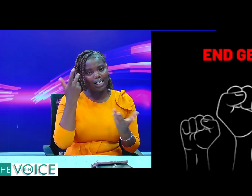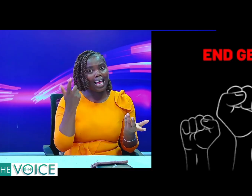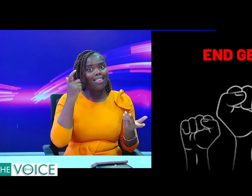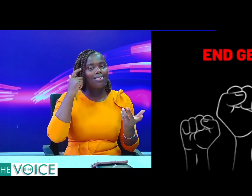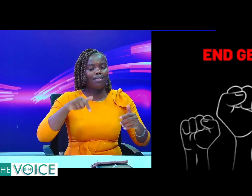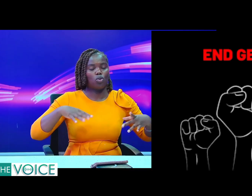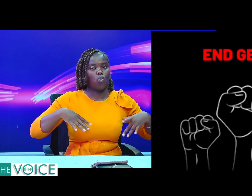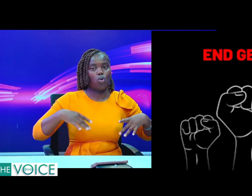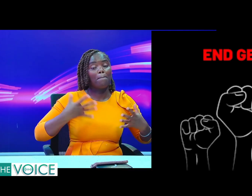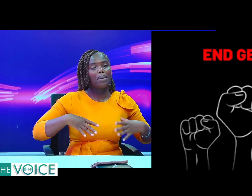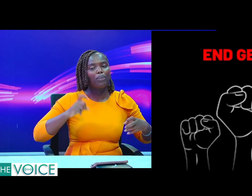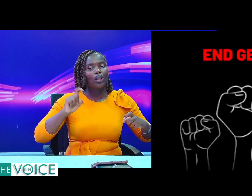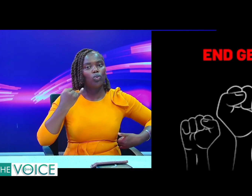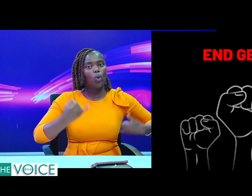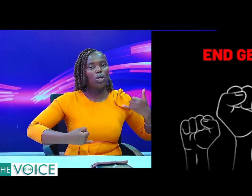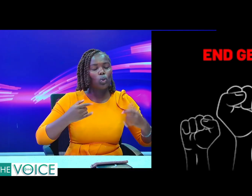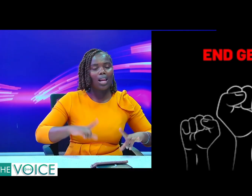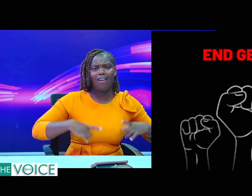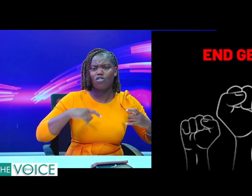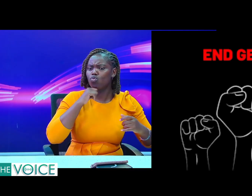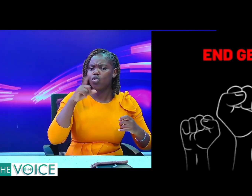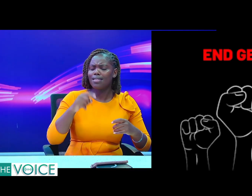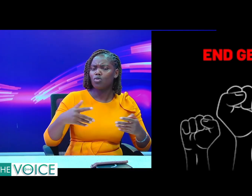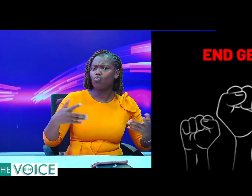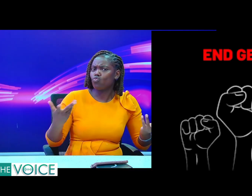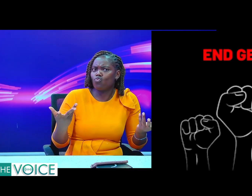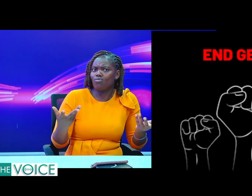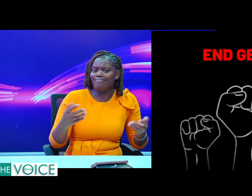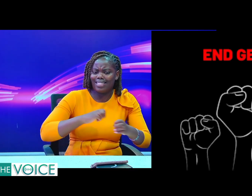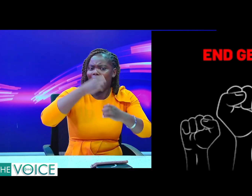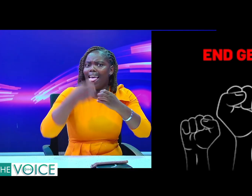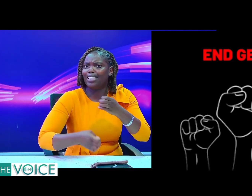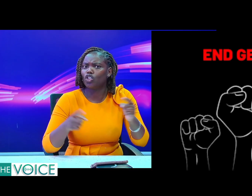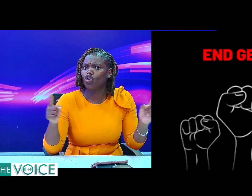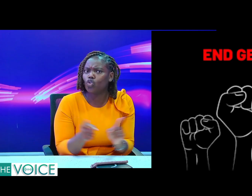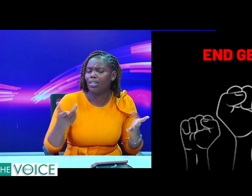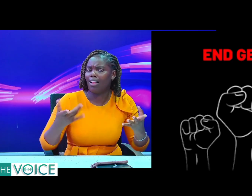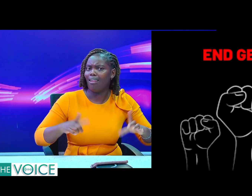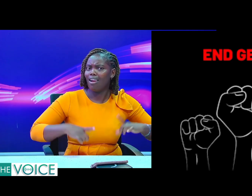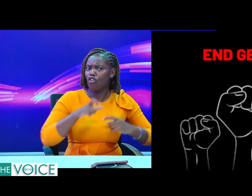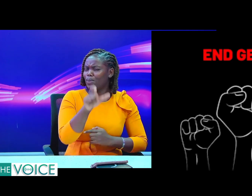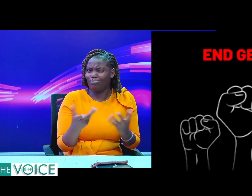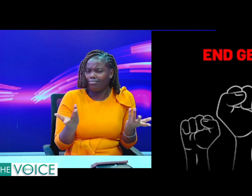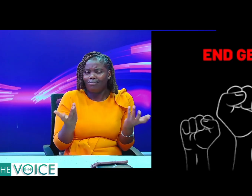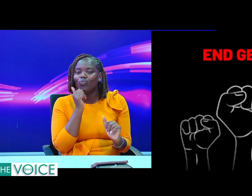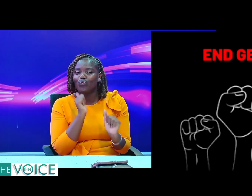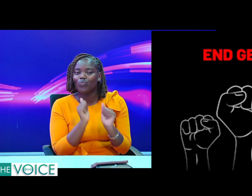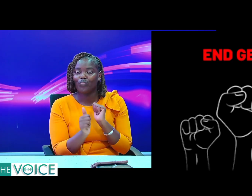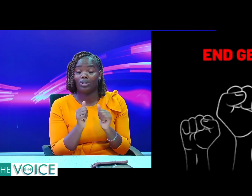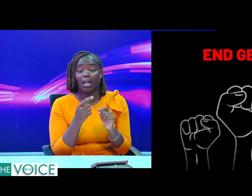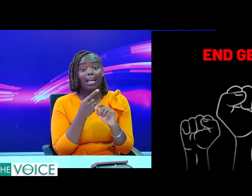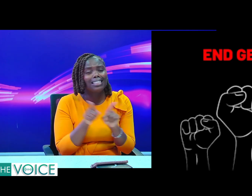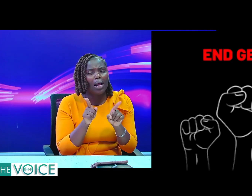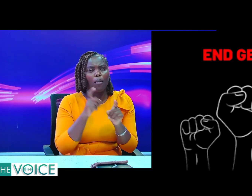going to be found, because right now it's a holiday time. It's December. It's the season for being happy. So you see,